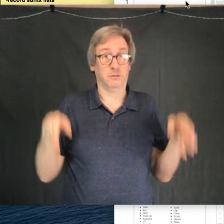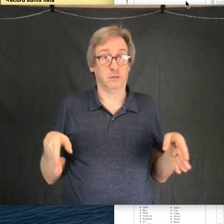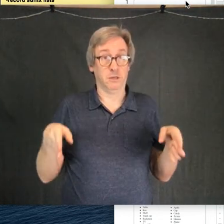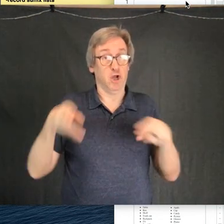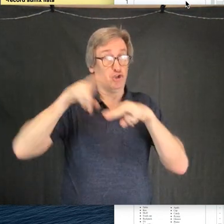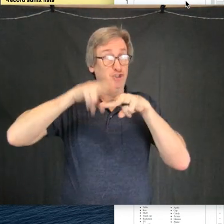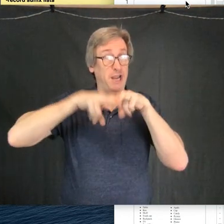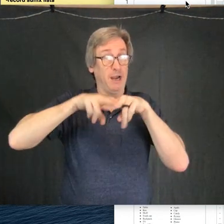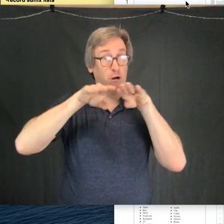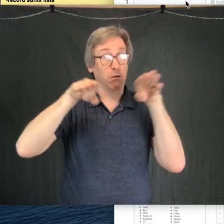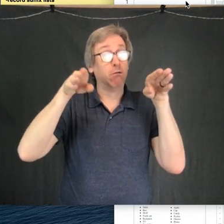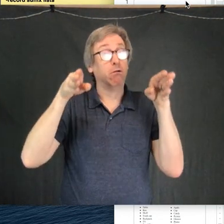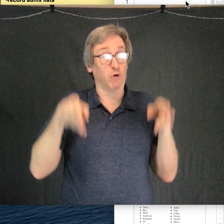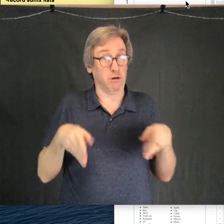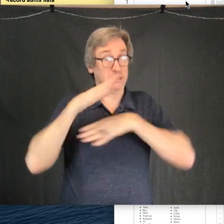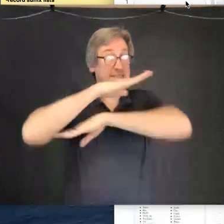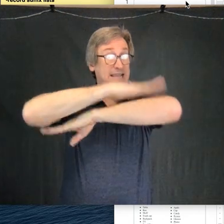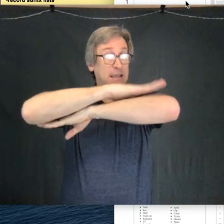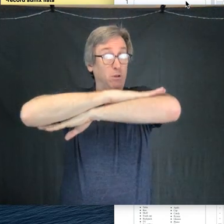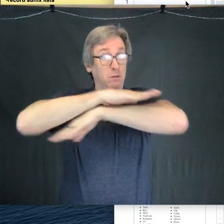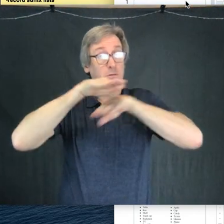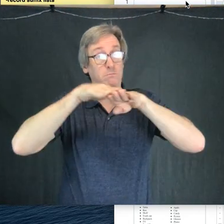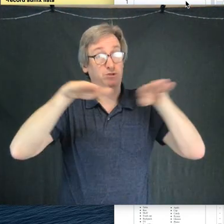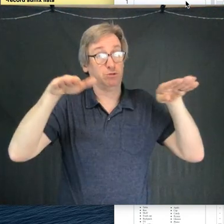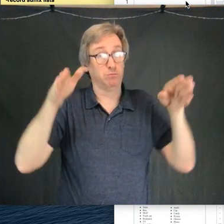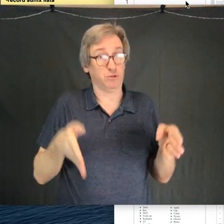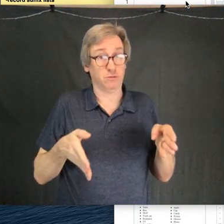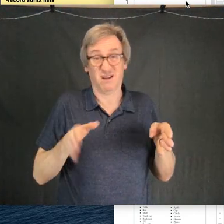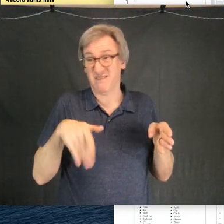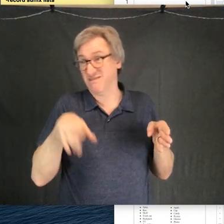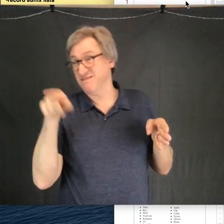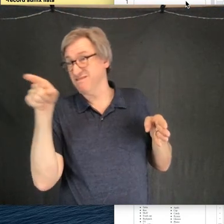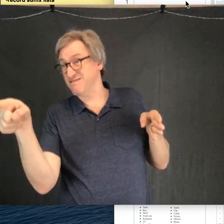a chair or a table.